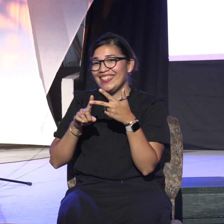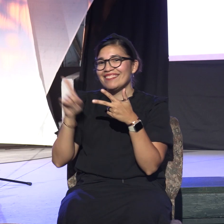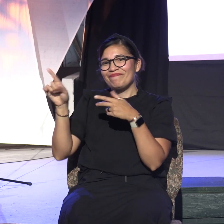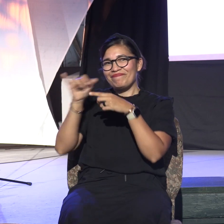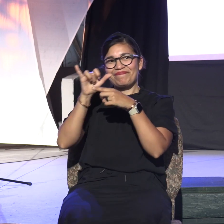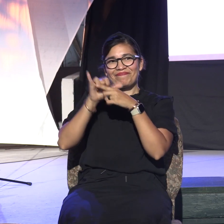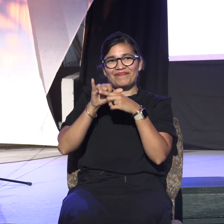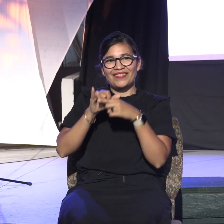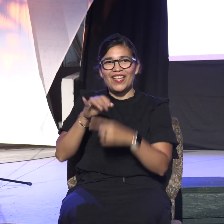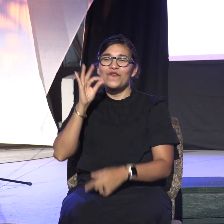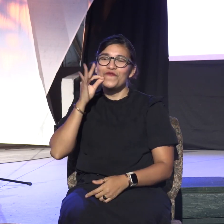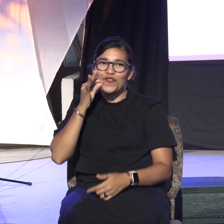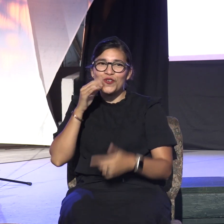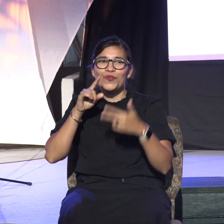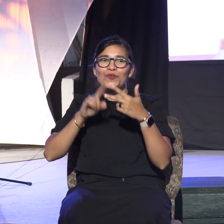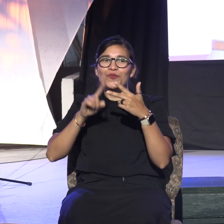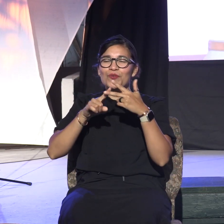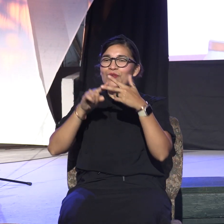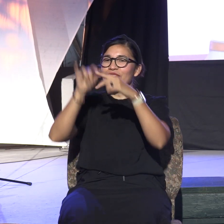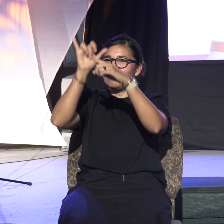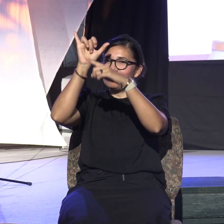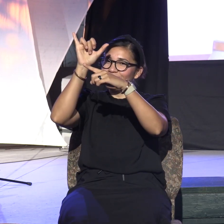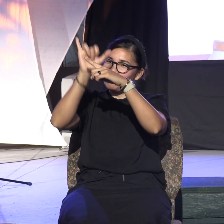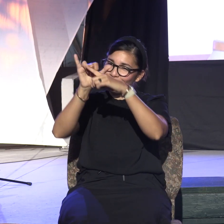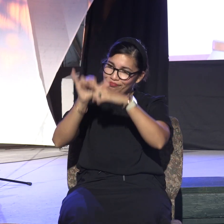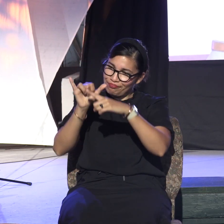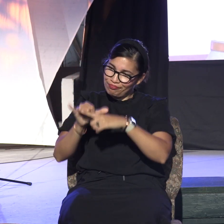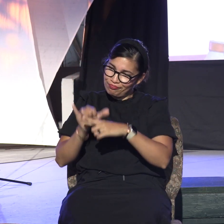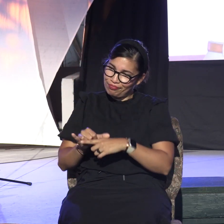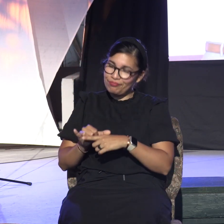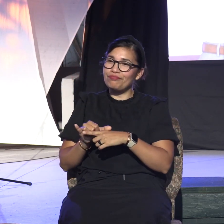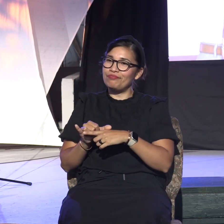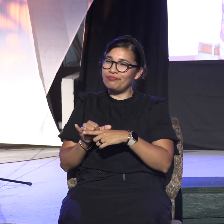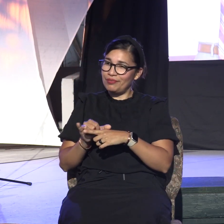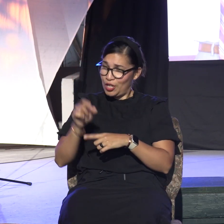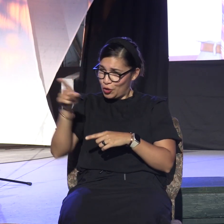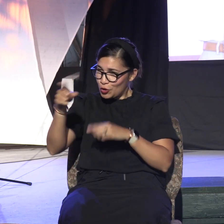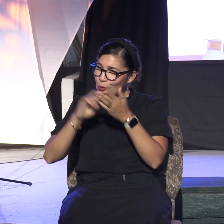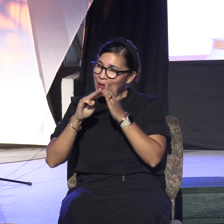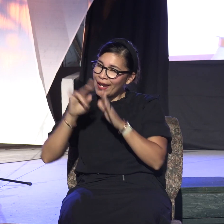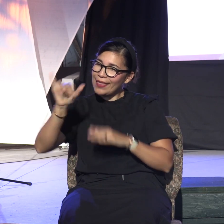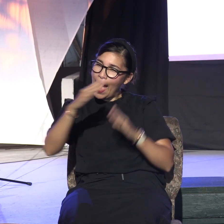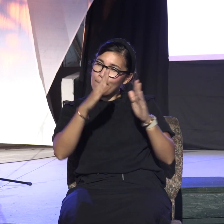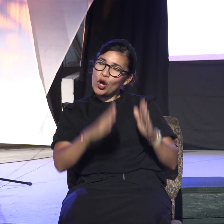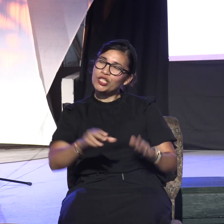Figured I might as well walk out of the room with something because it wasn't going to be a diploma.